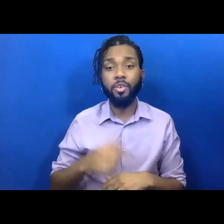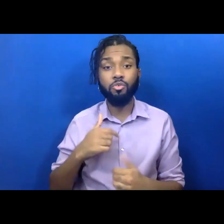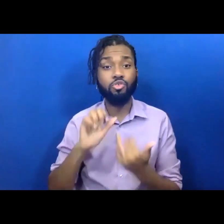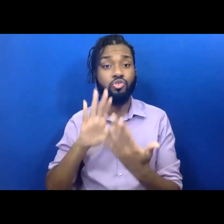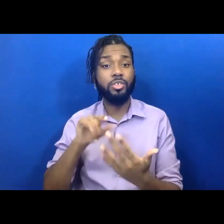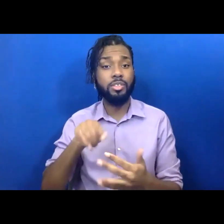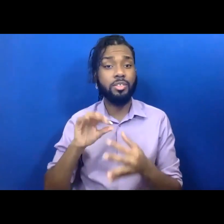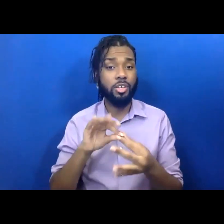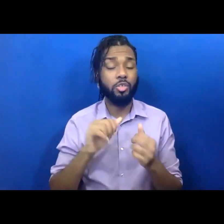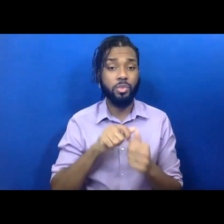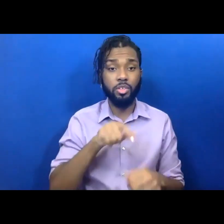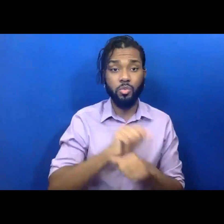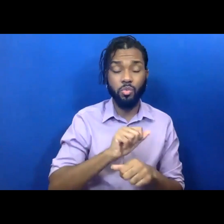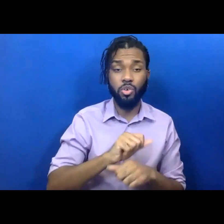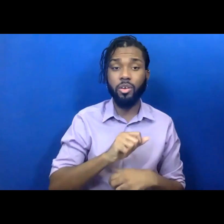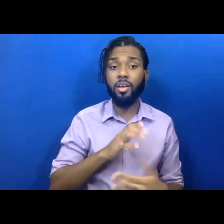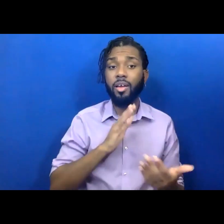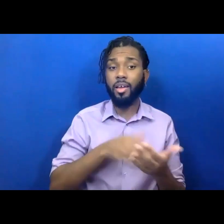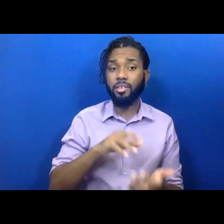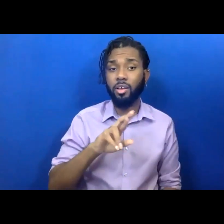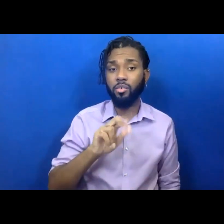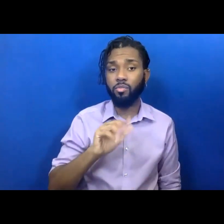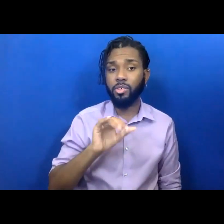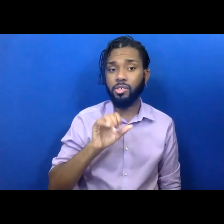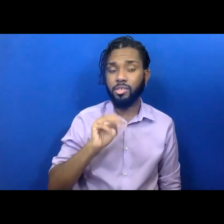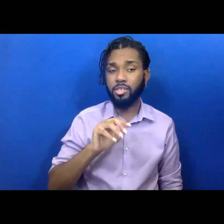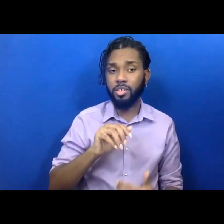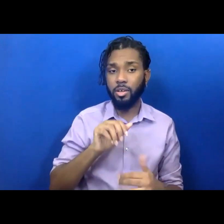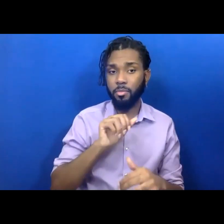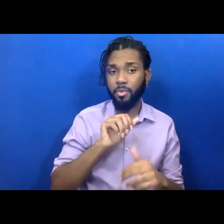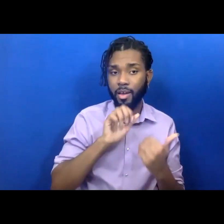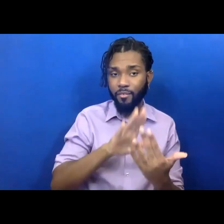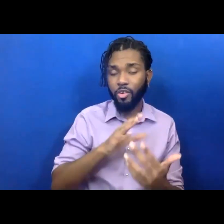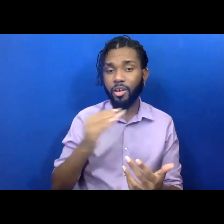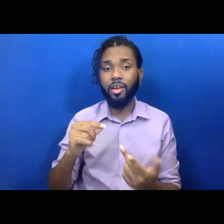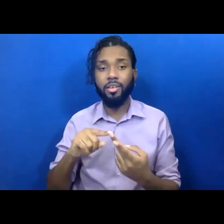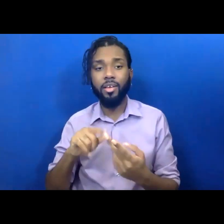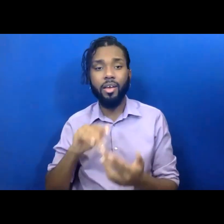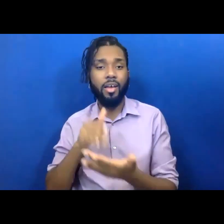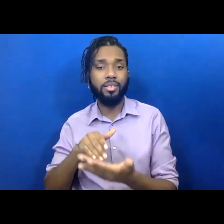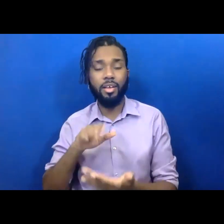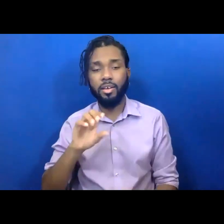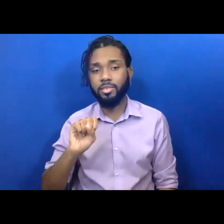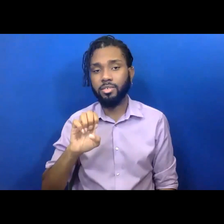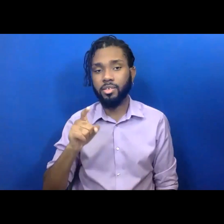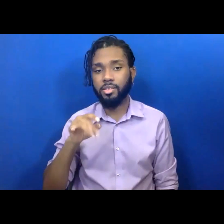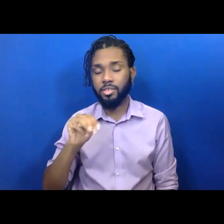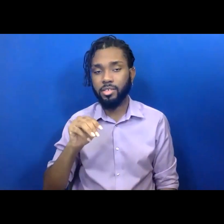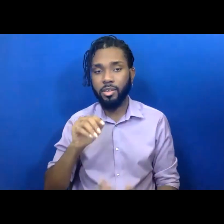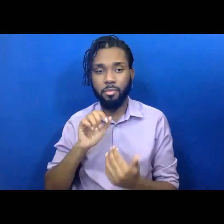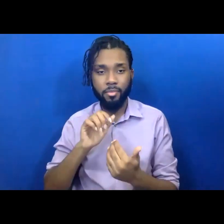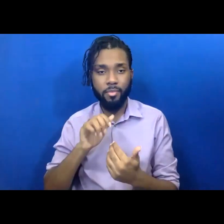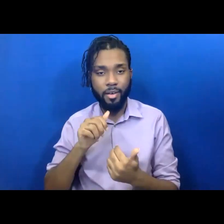work, anti-racism efforts, and anti-sexism efforts, and even thinking about everyday barriers to